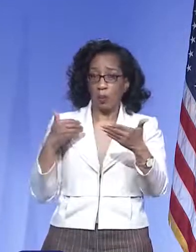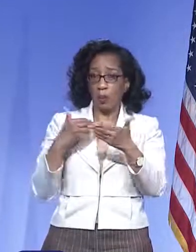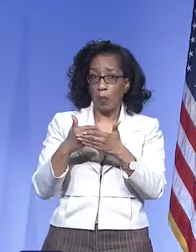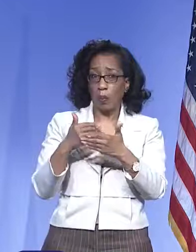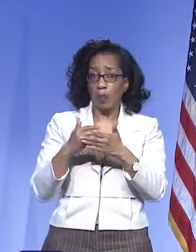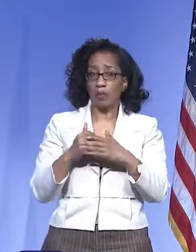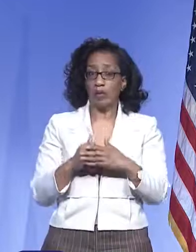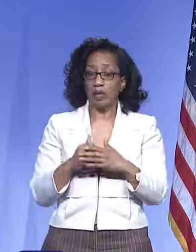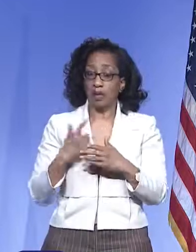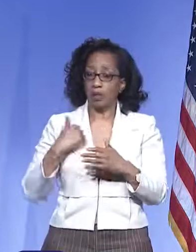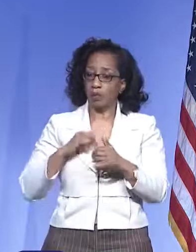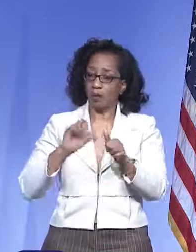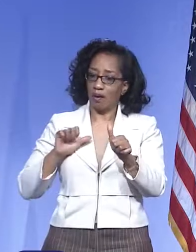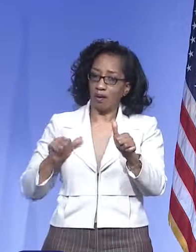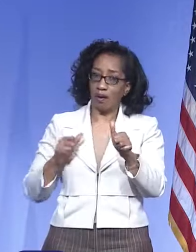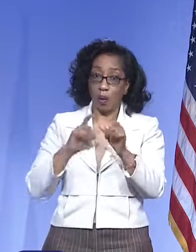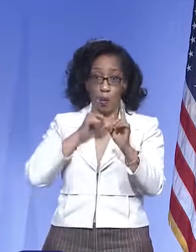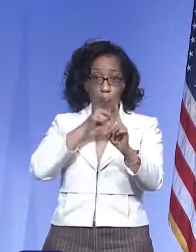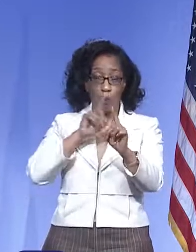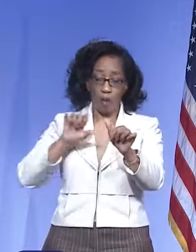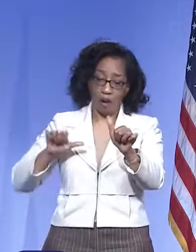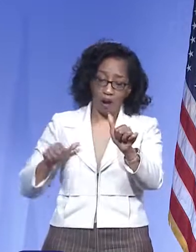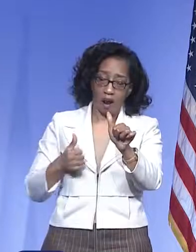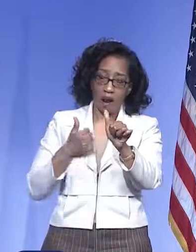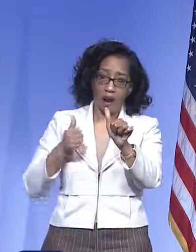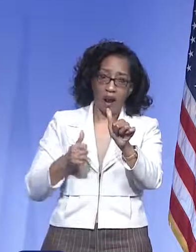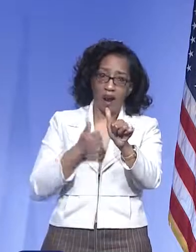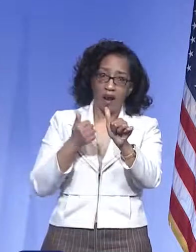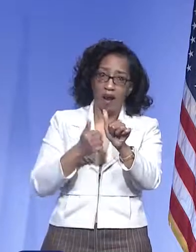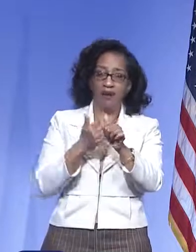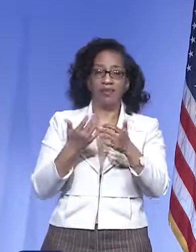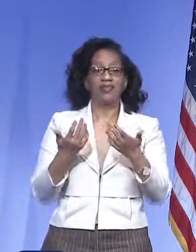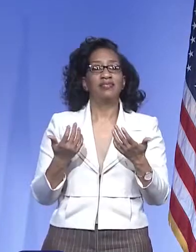all have helped us get there, to exhaust